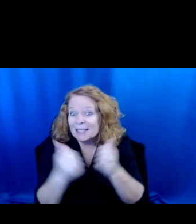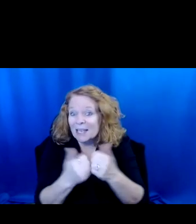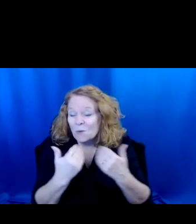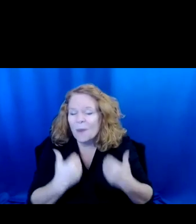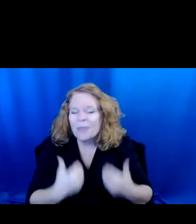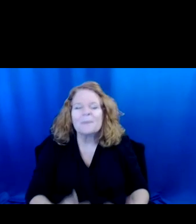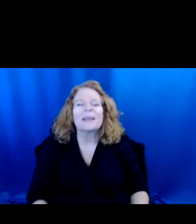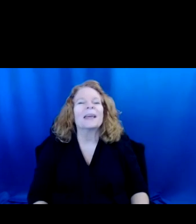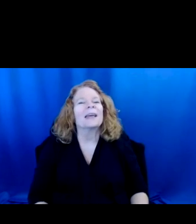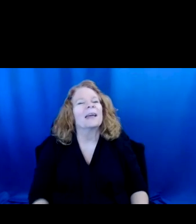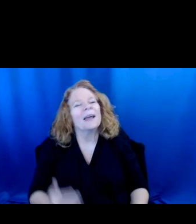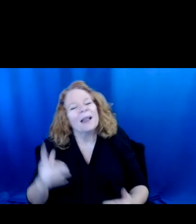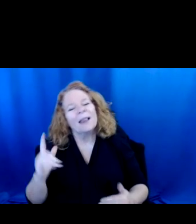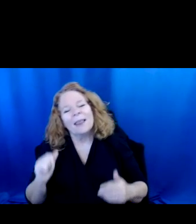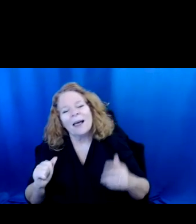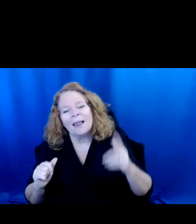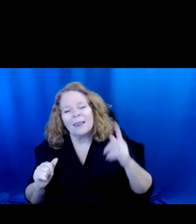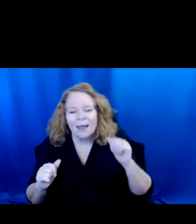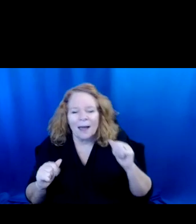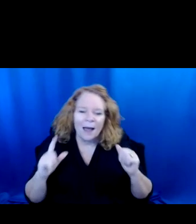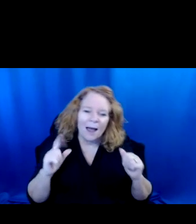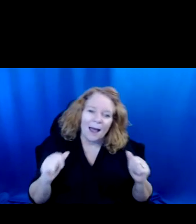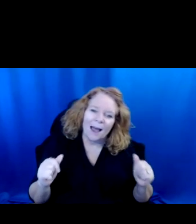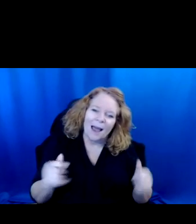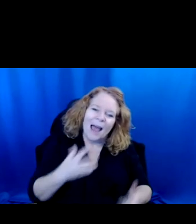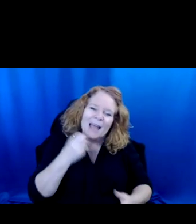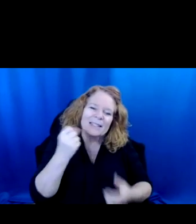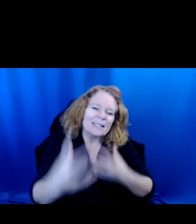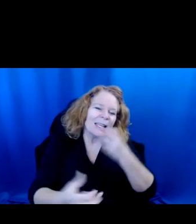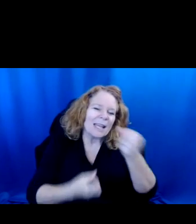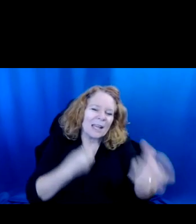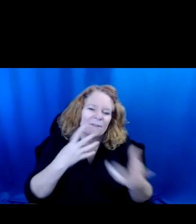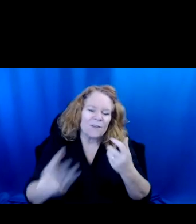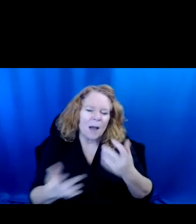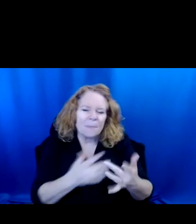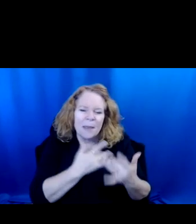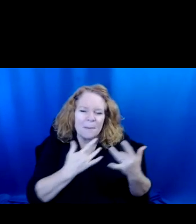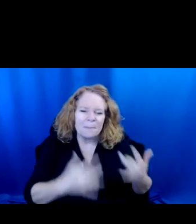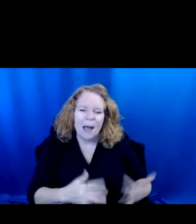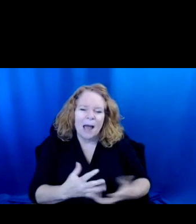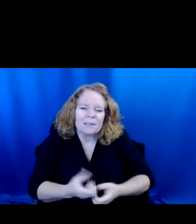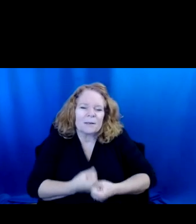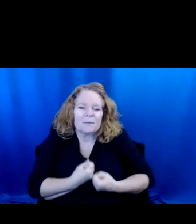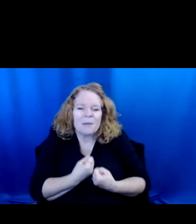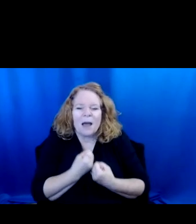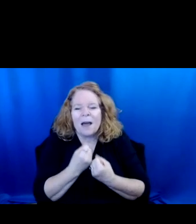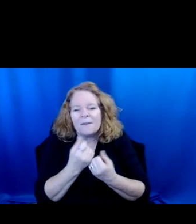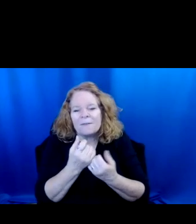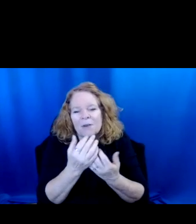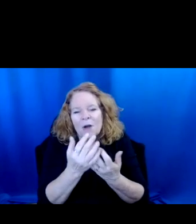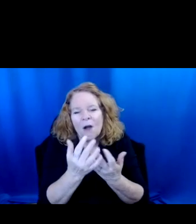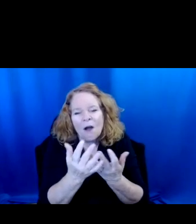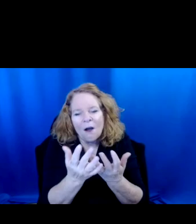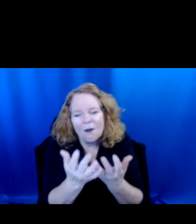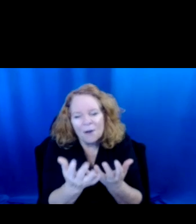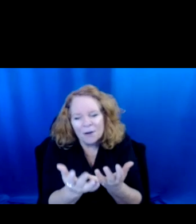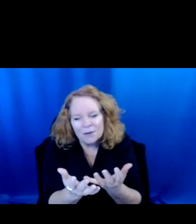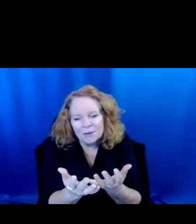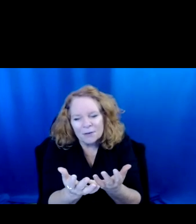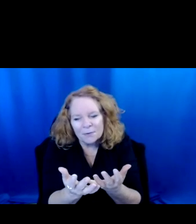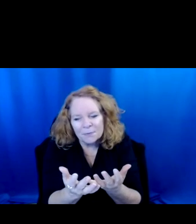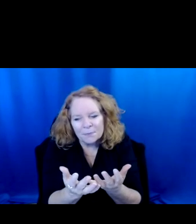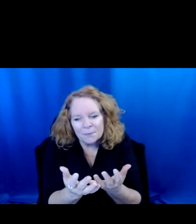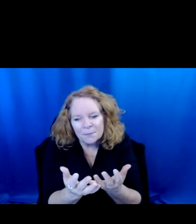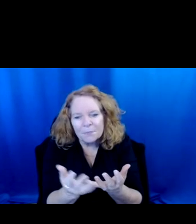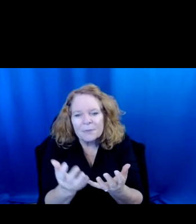La, la, la. And sing from the bottom of your heart.